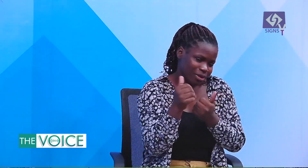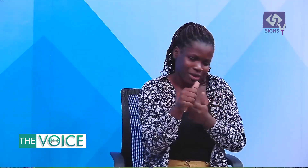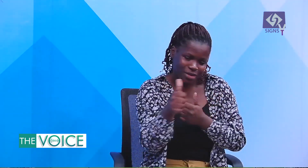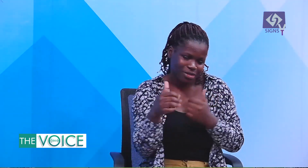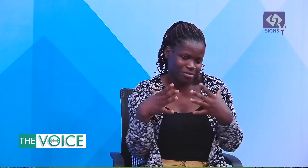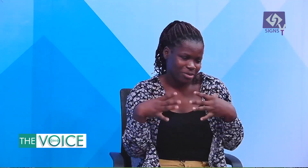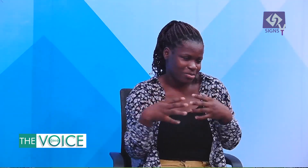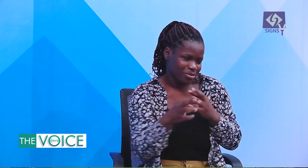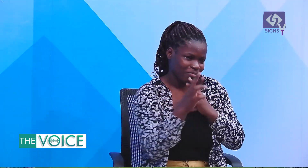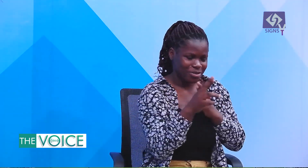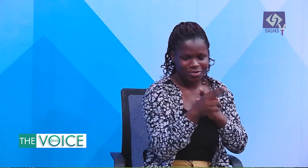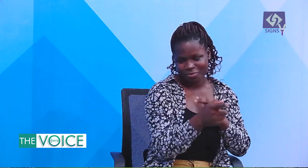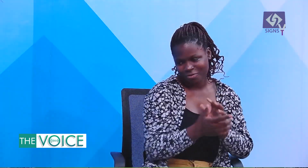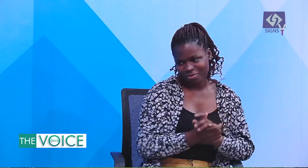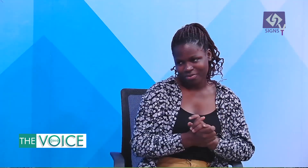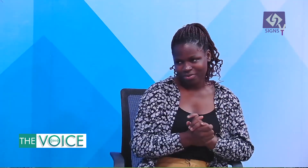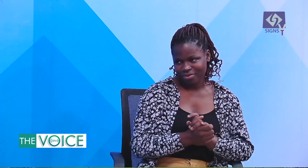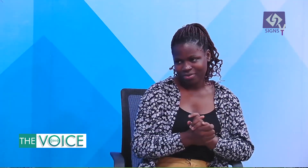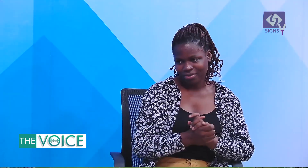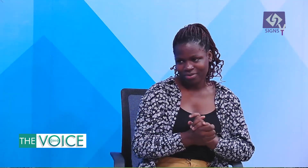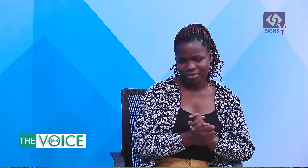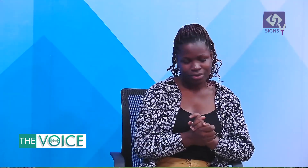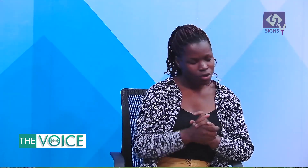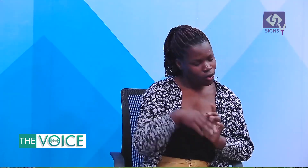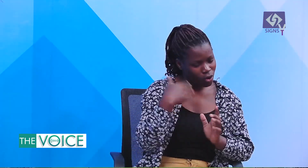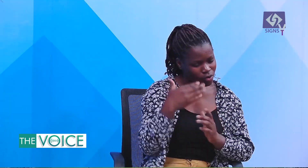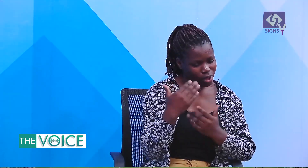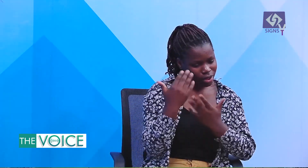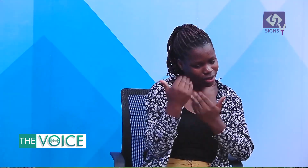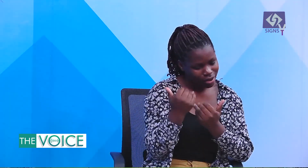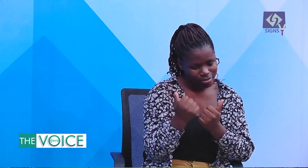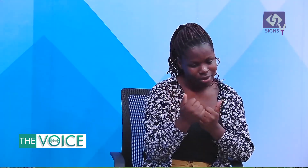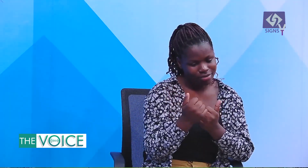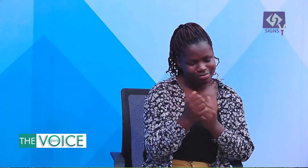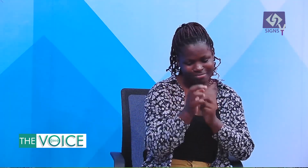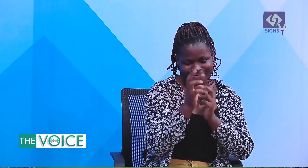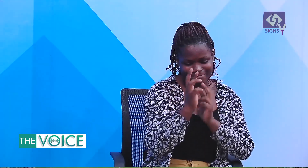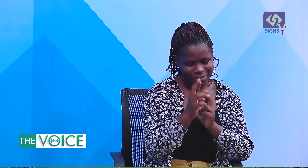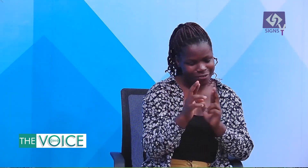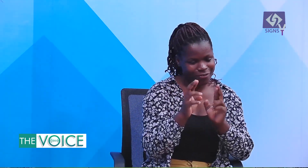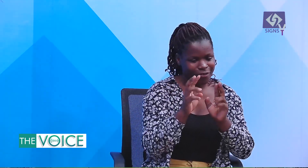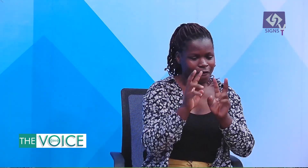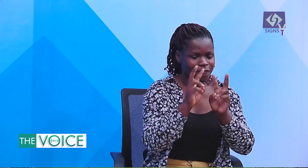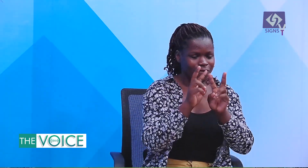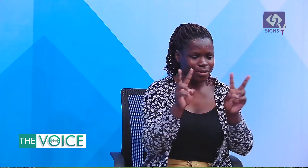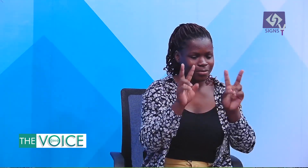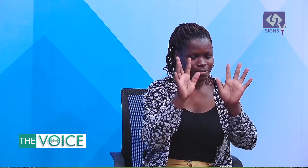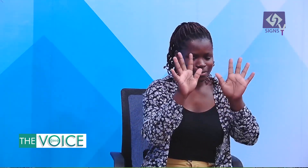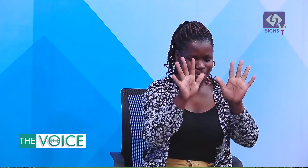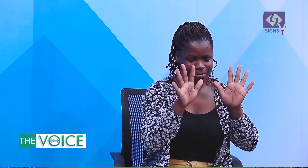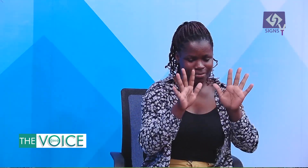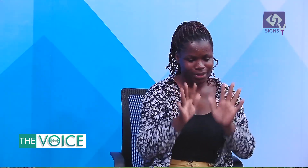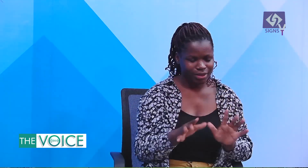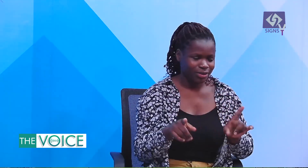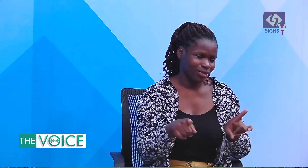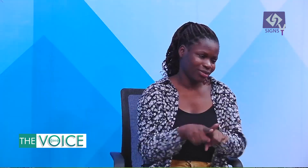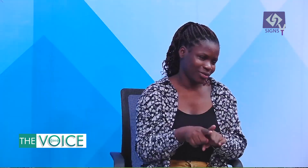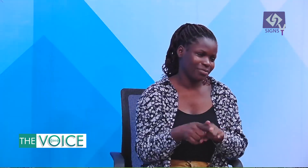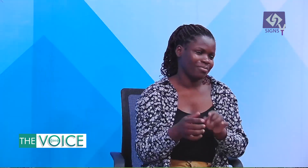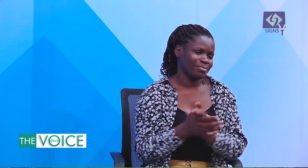And I really hope that other people, once we do that, other people will also come and respect you back. And remember, respect is very,